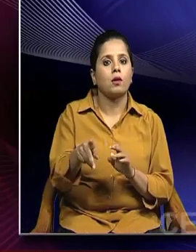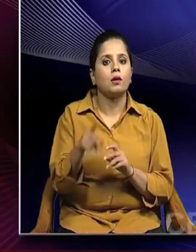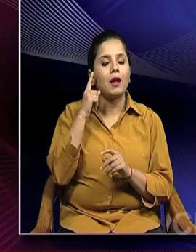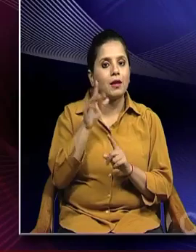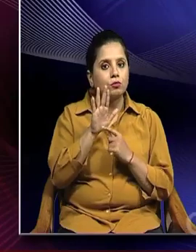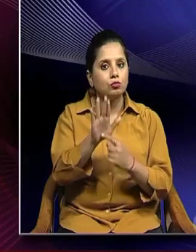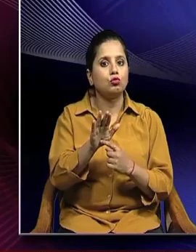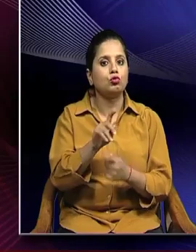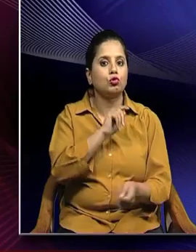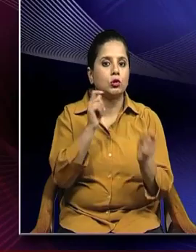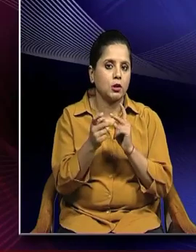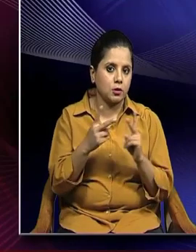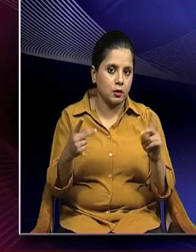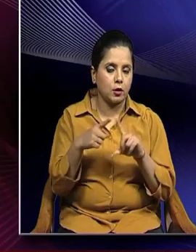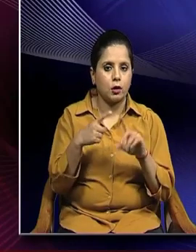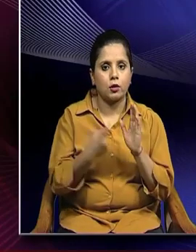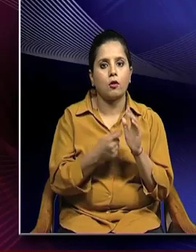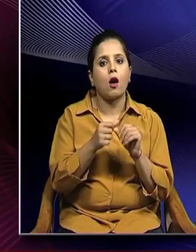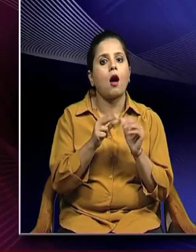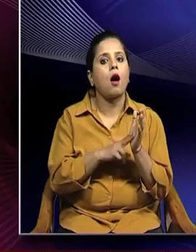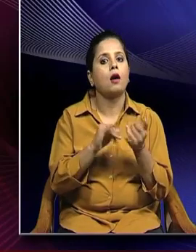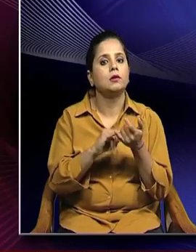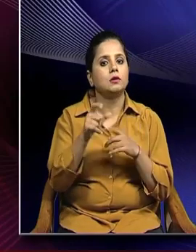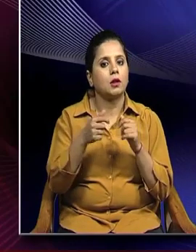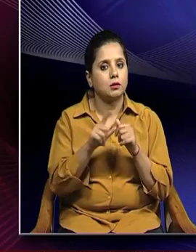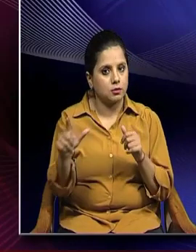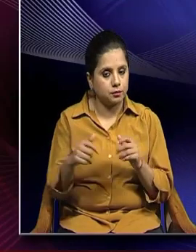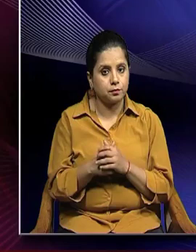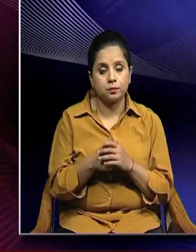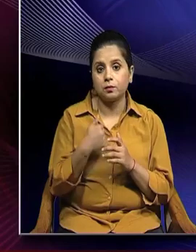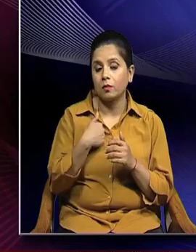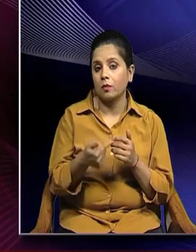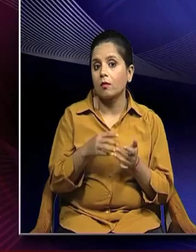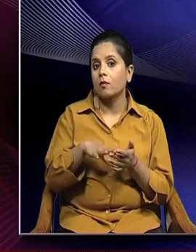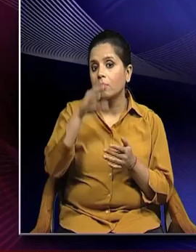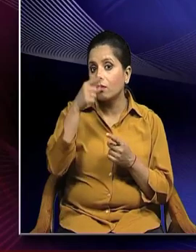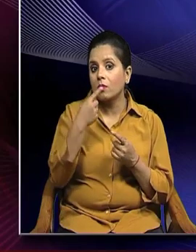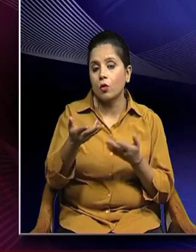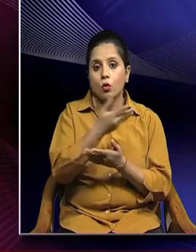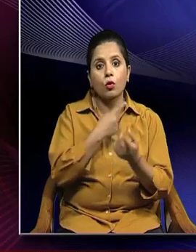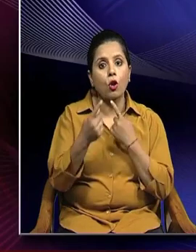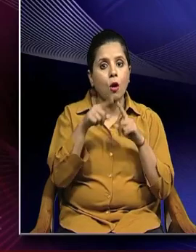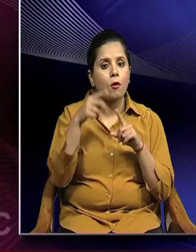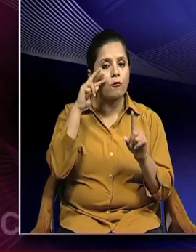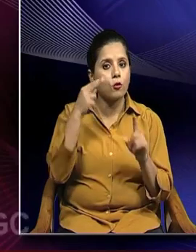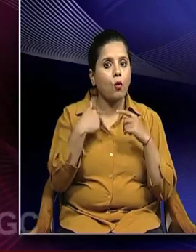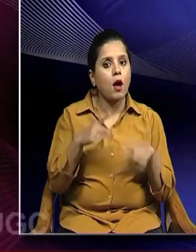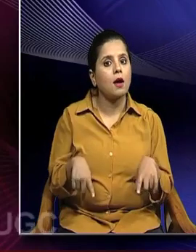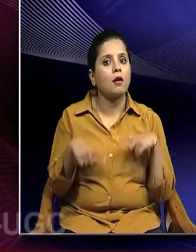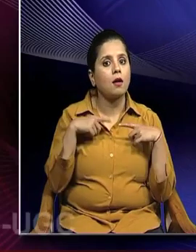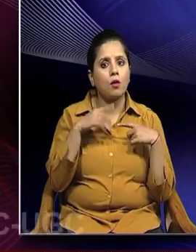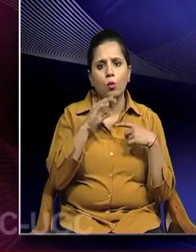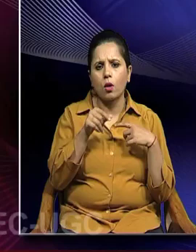transcendental. So my dear learners, when we talk about this view of life, it